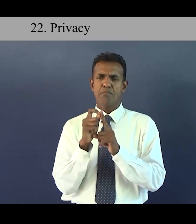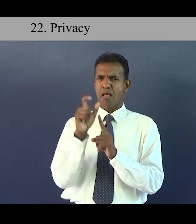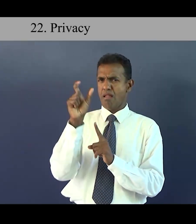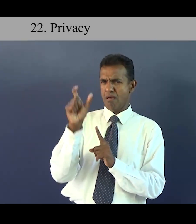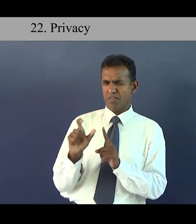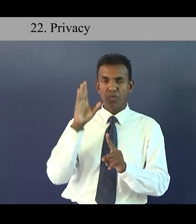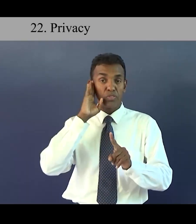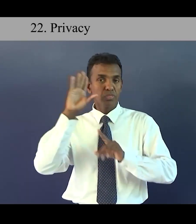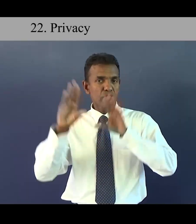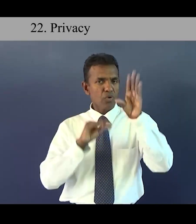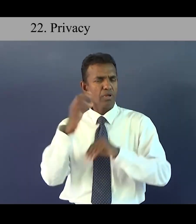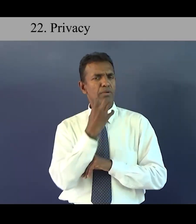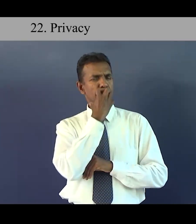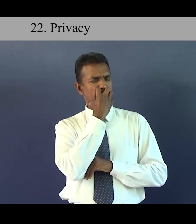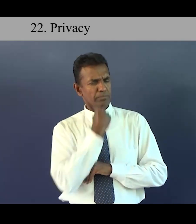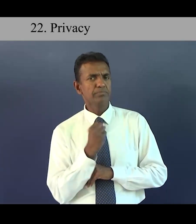home and the family.